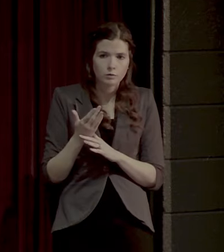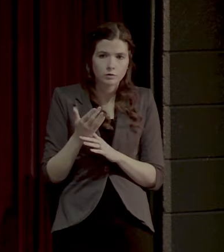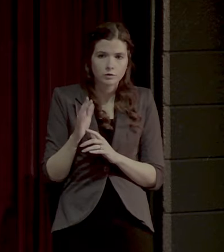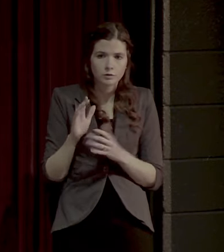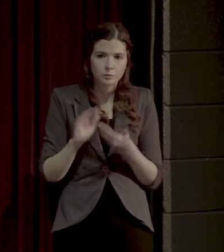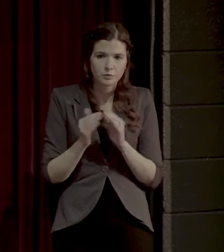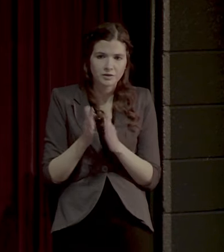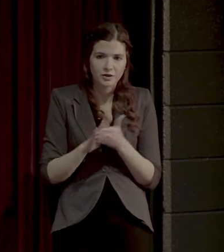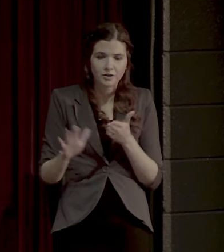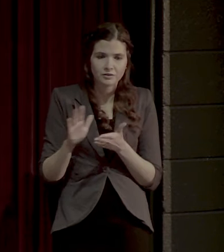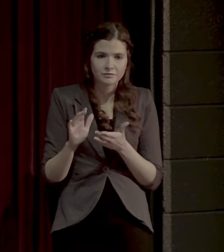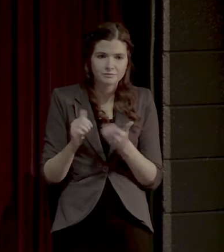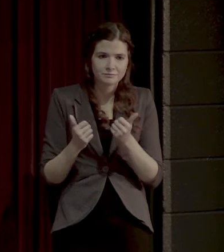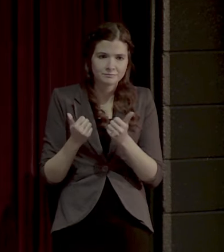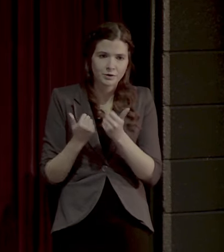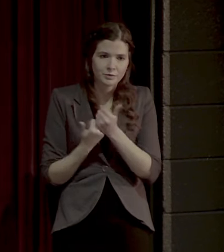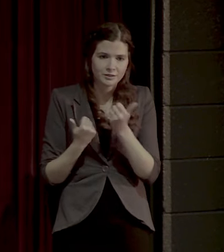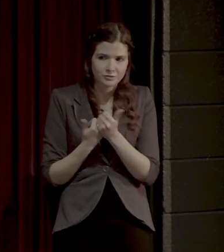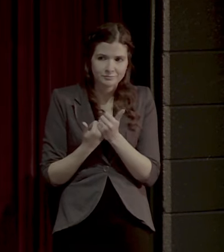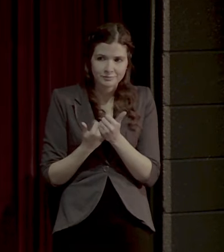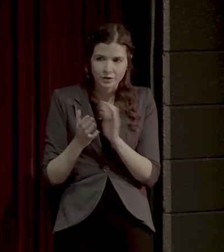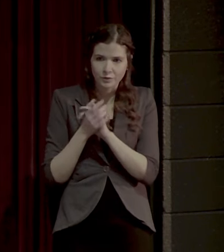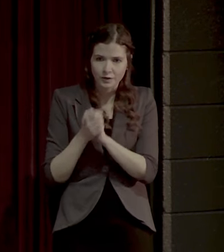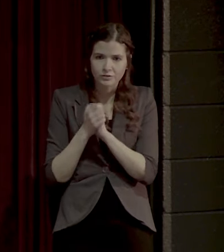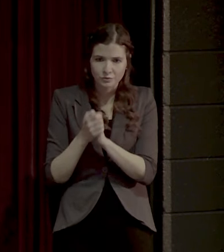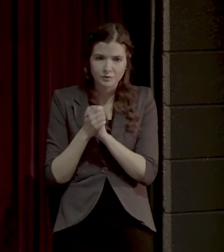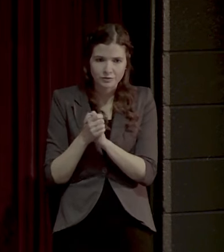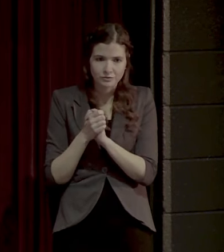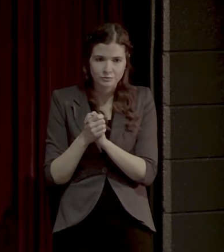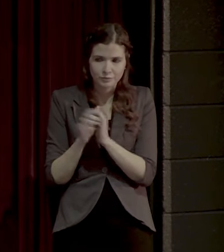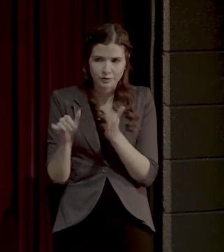Foundation. Congratulations, graduates.